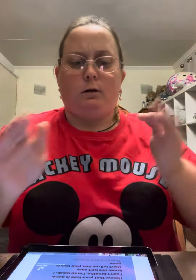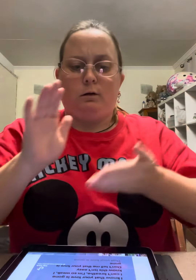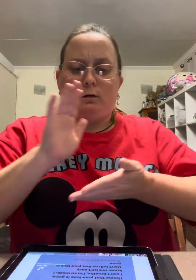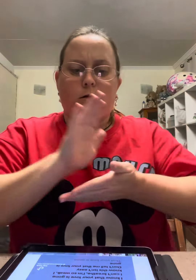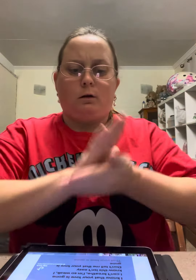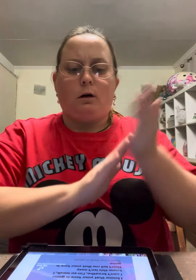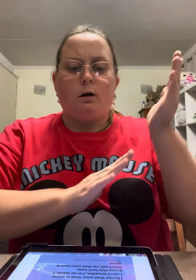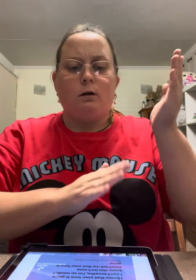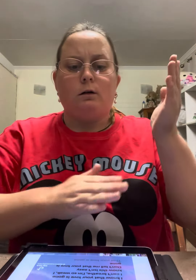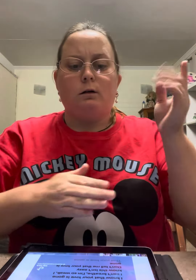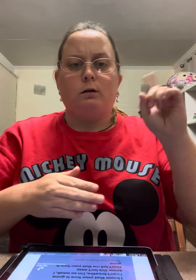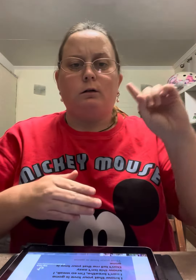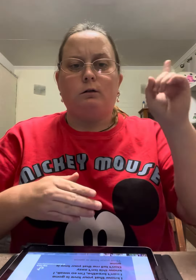done, go